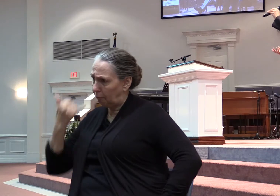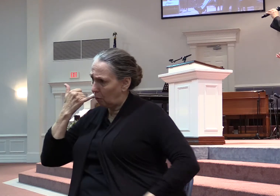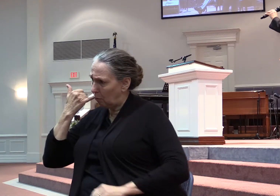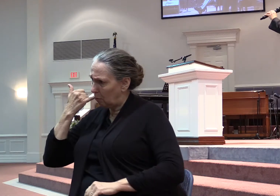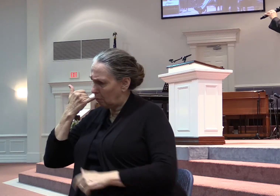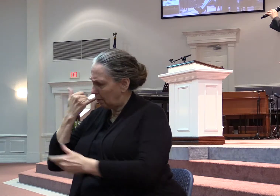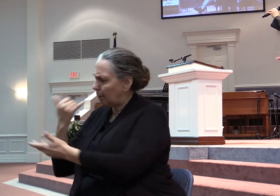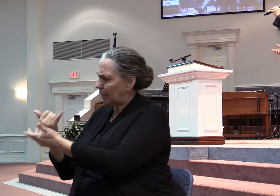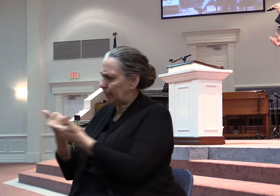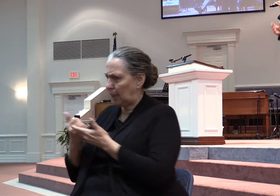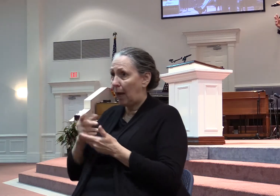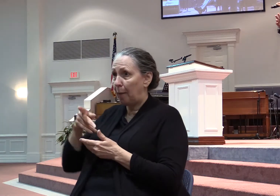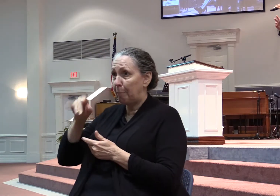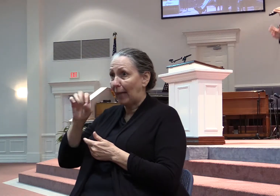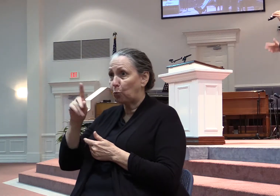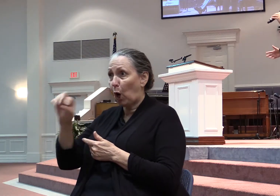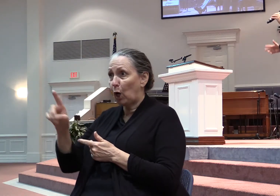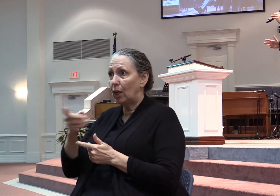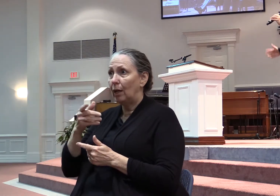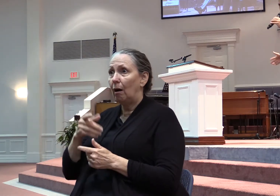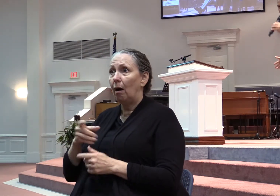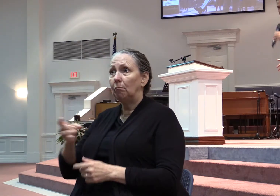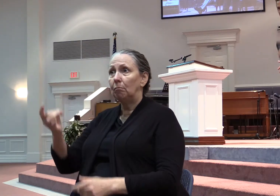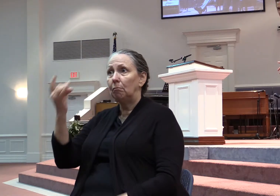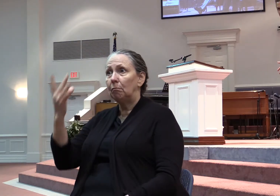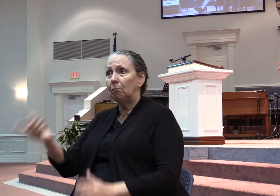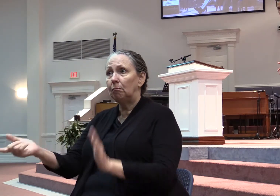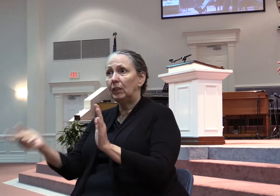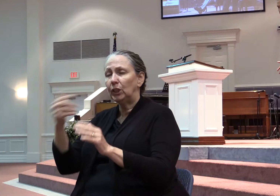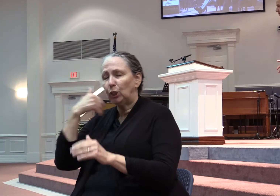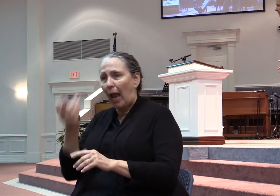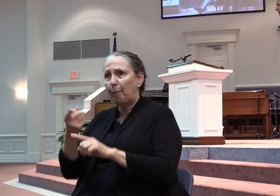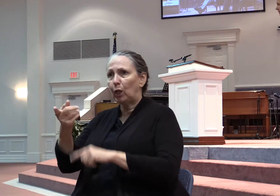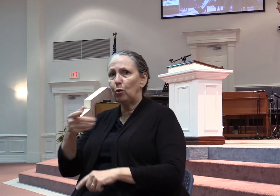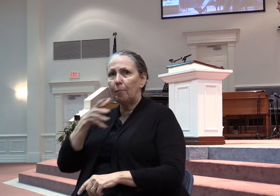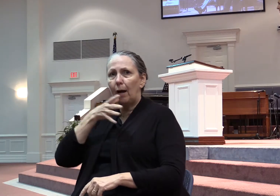don't know the password, you are a horrible parent.